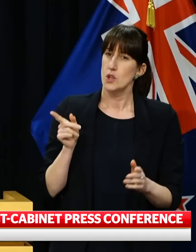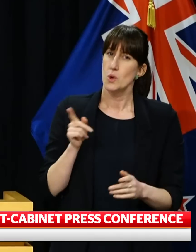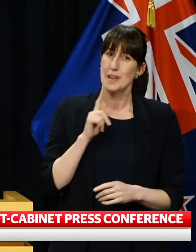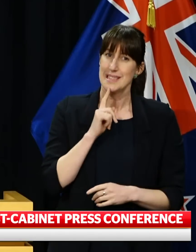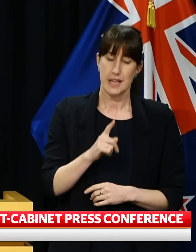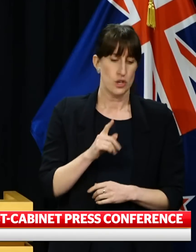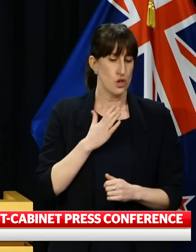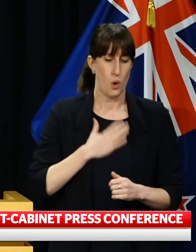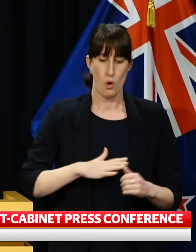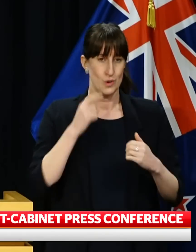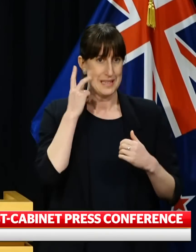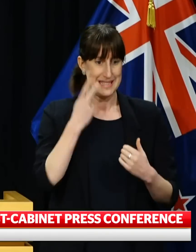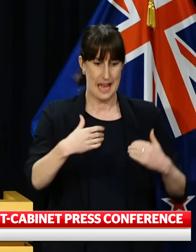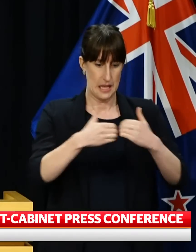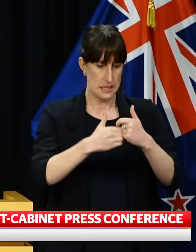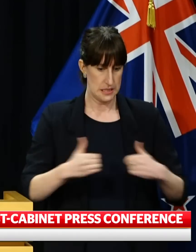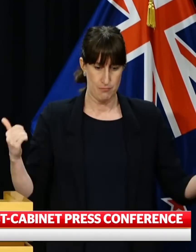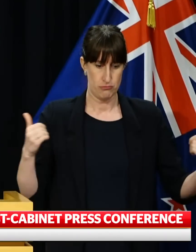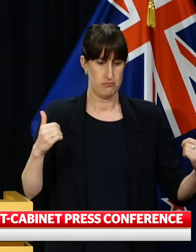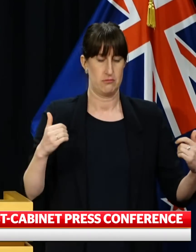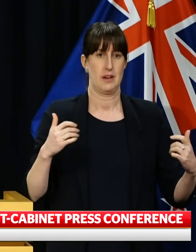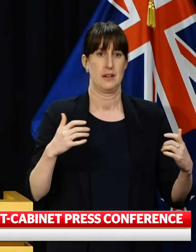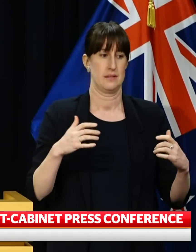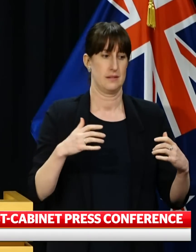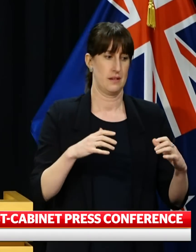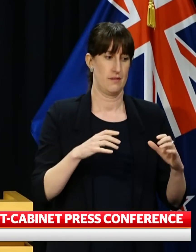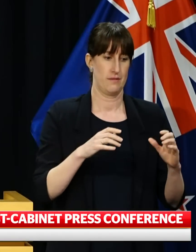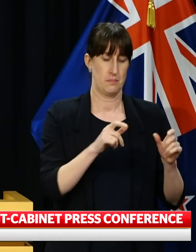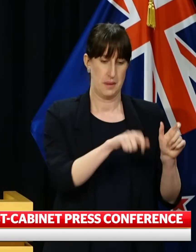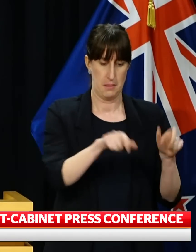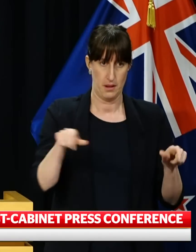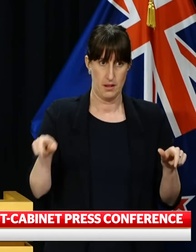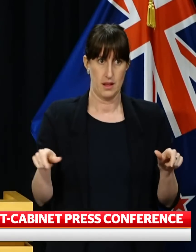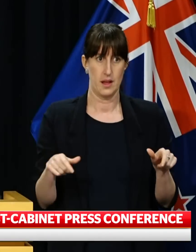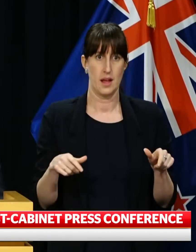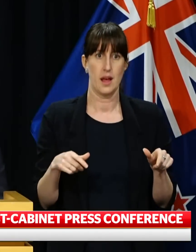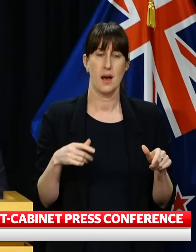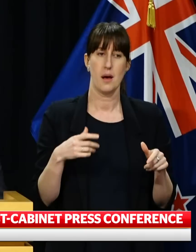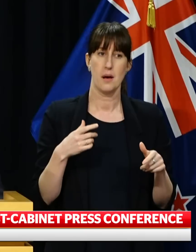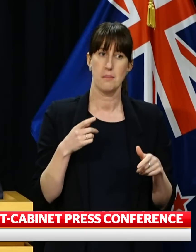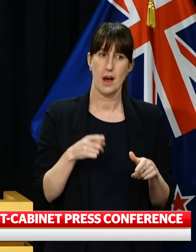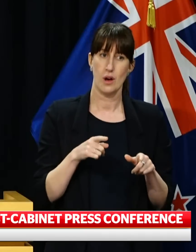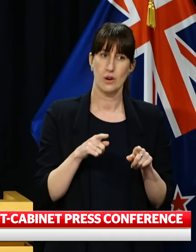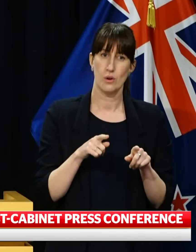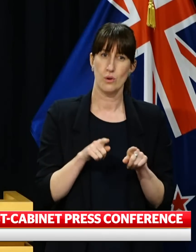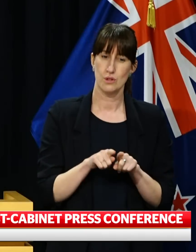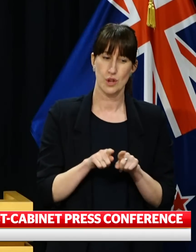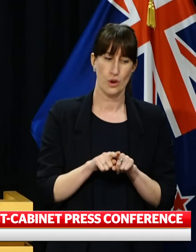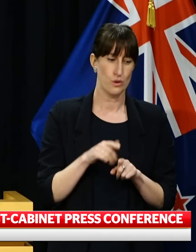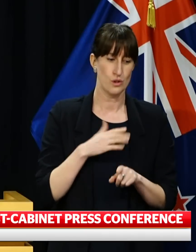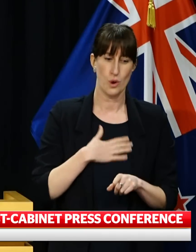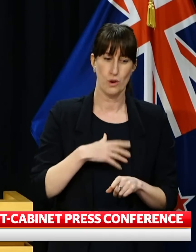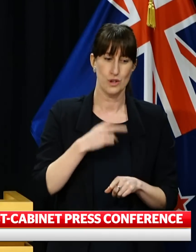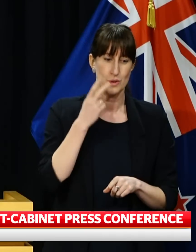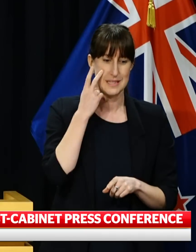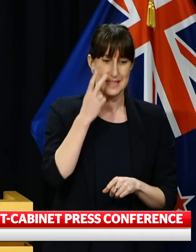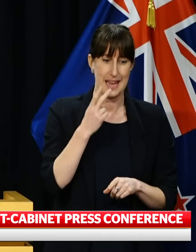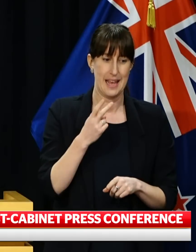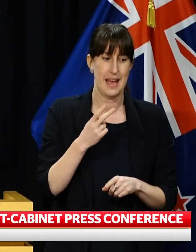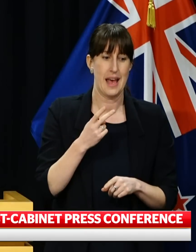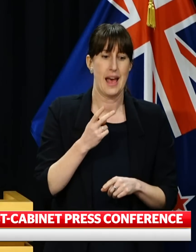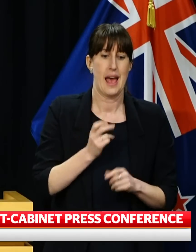we no longer see the party of Key, English and Chris Finlayson. So aren't you